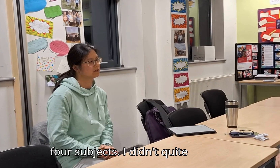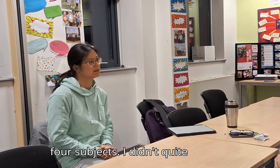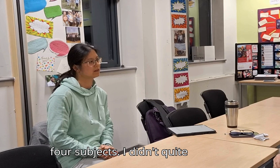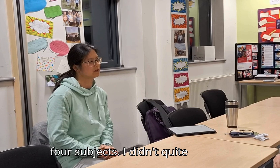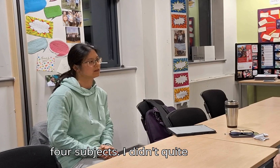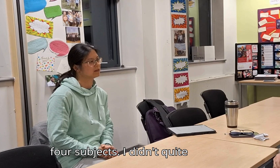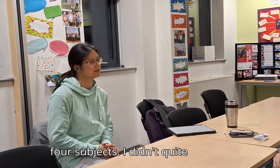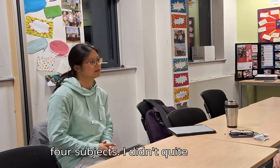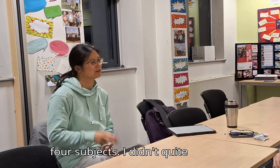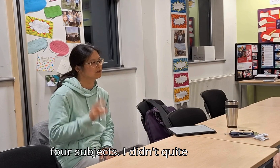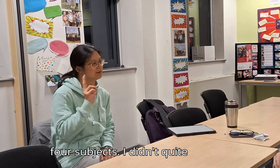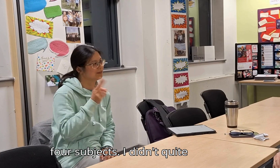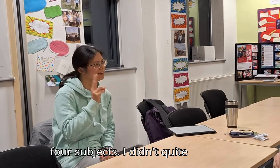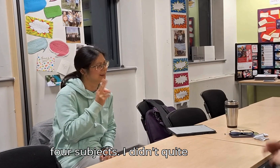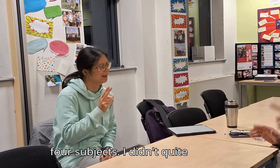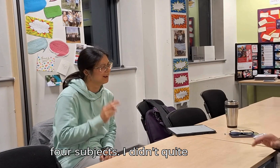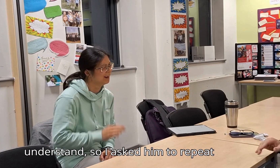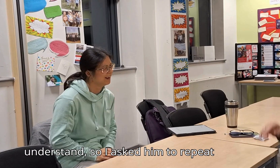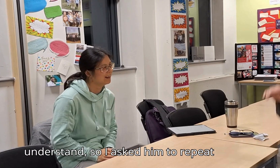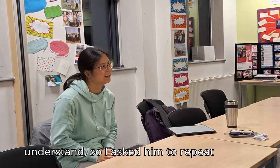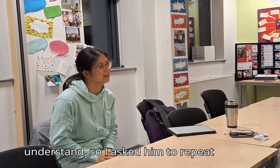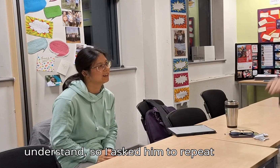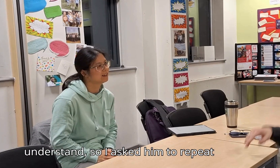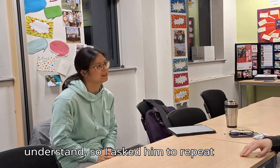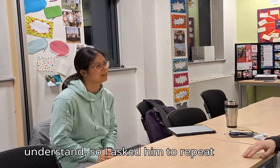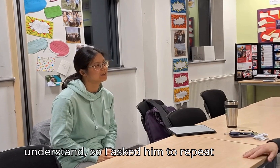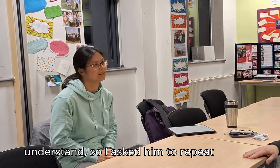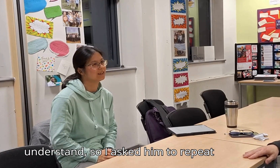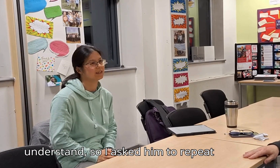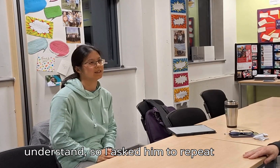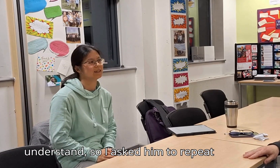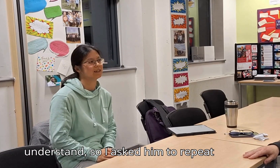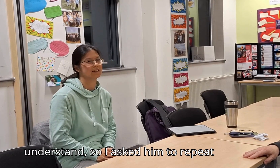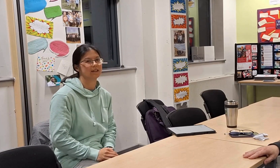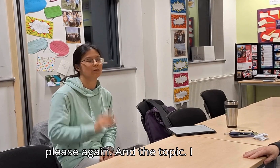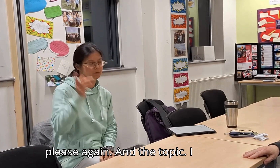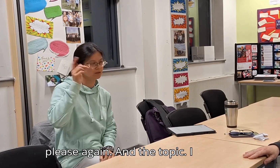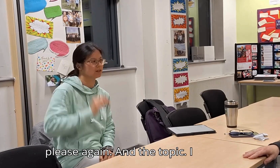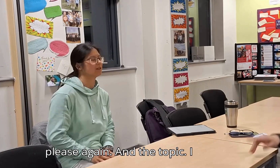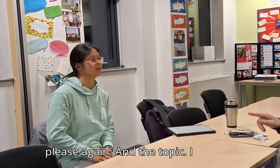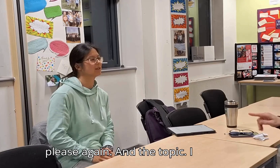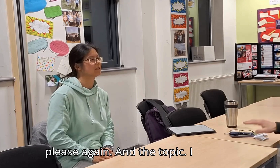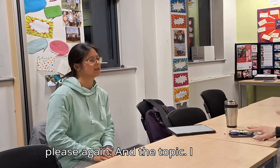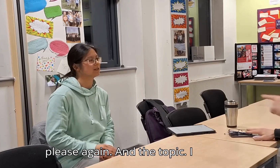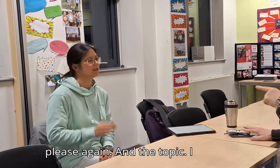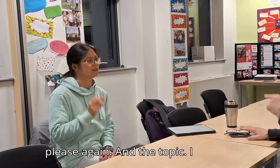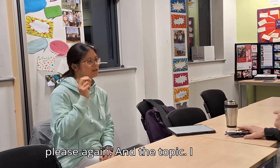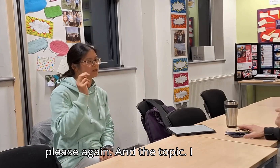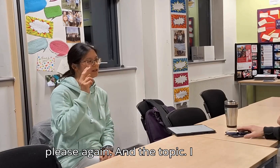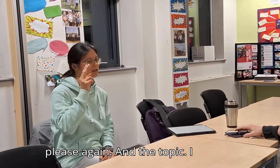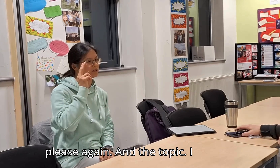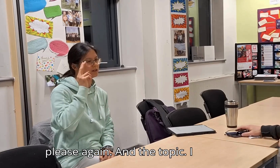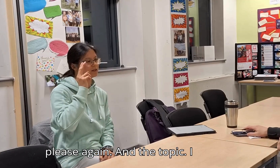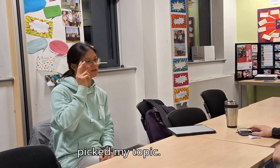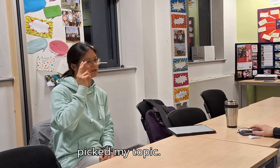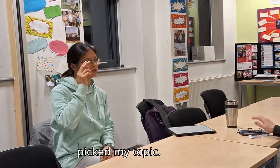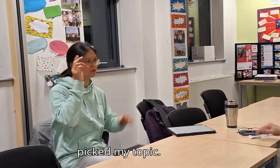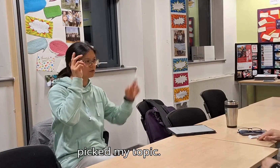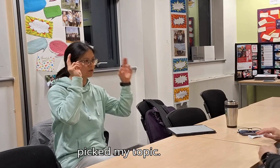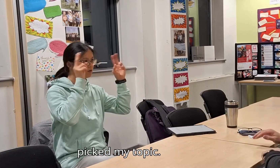4 subjects. I didn't quite understand, so I asked him to repeat please again. And the topic I picked,